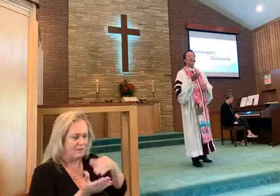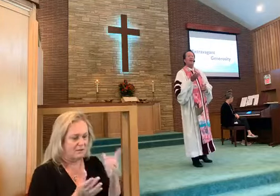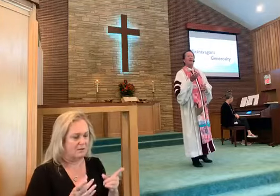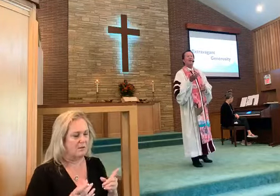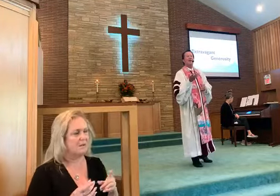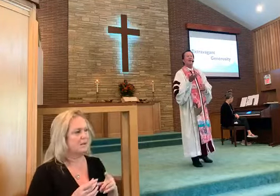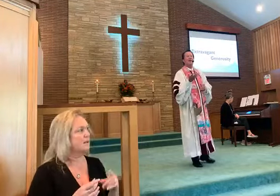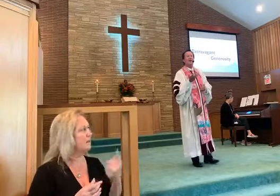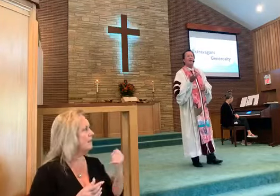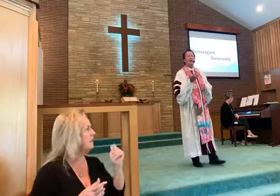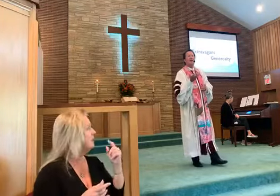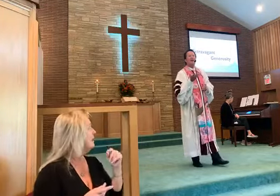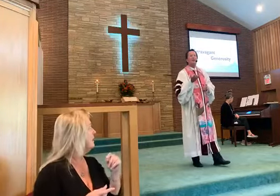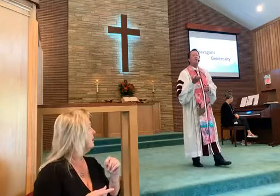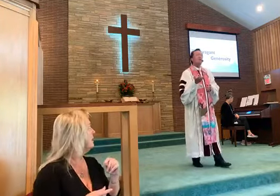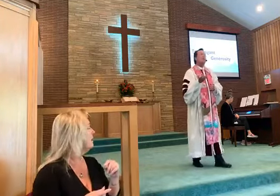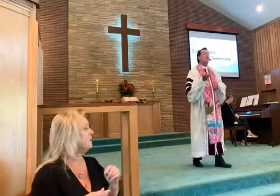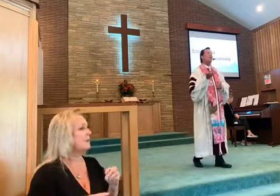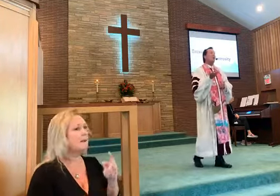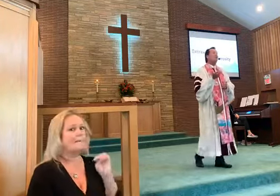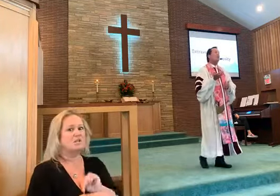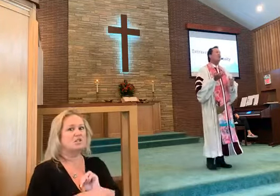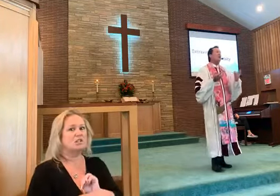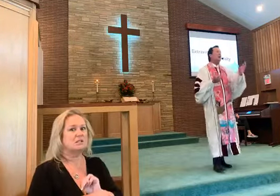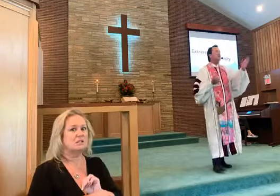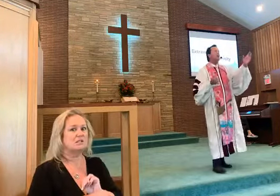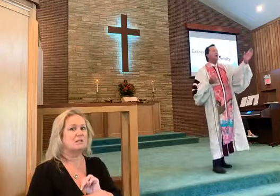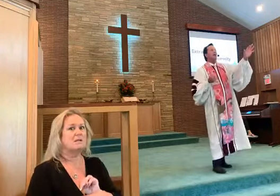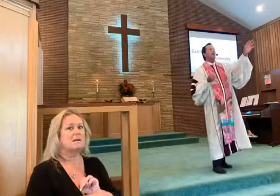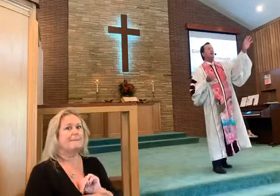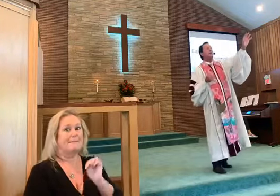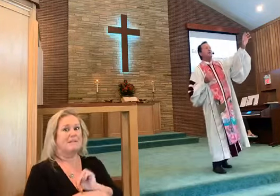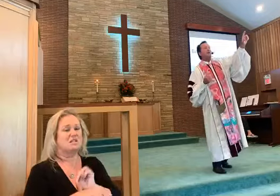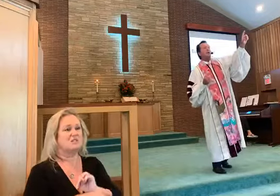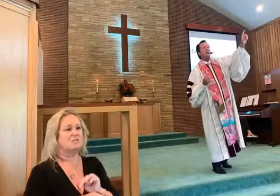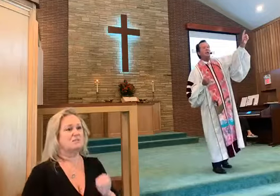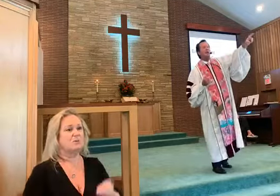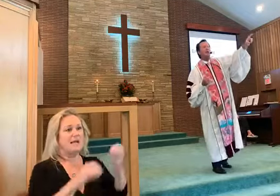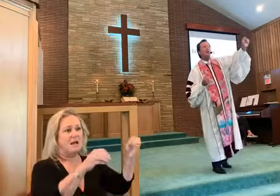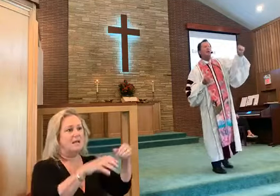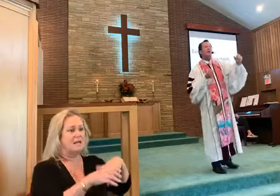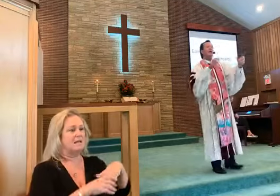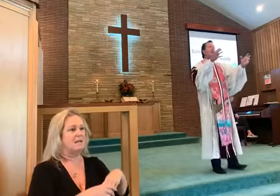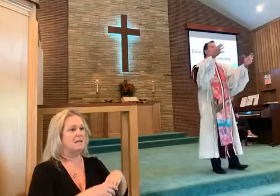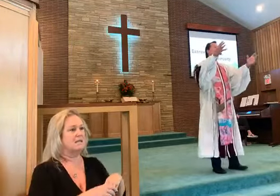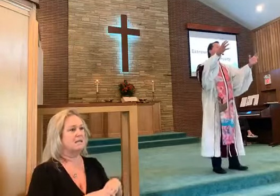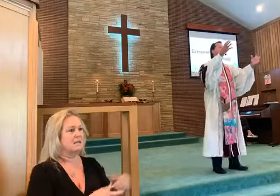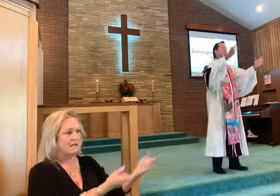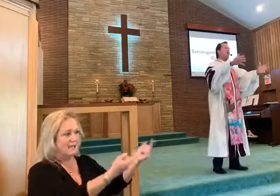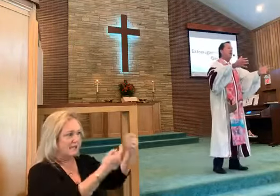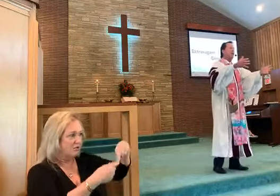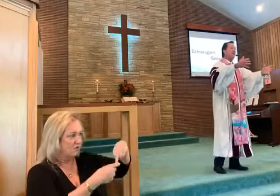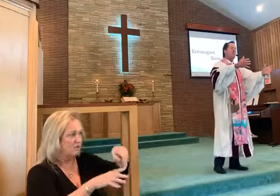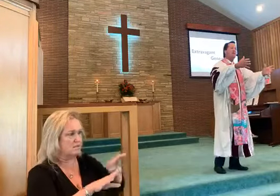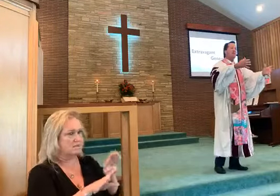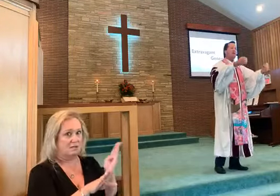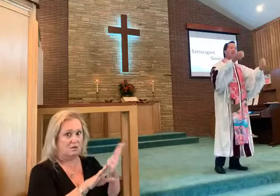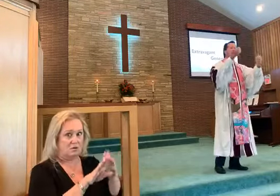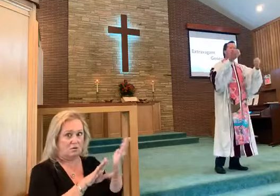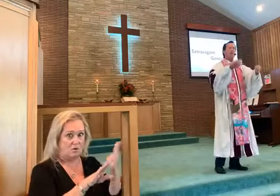The Mission Committee Core Ministry has put out in the entryway in one of the